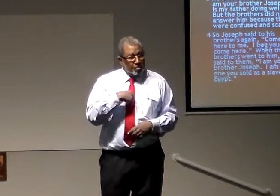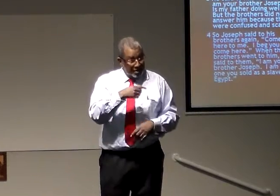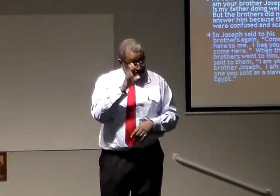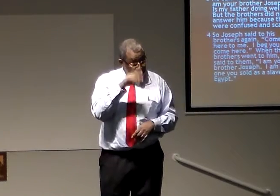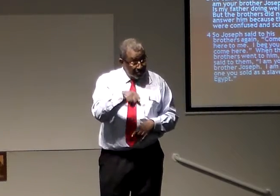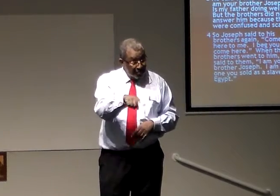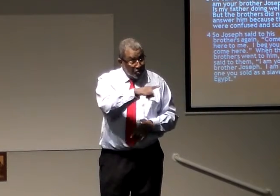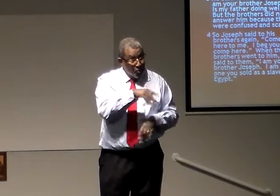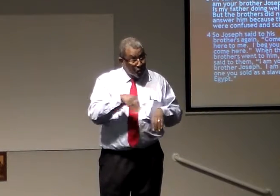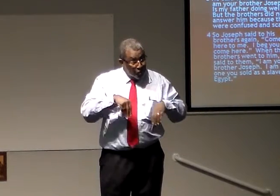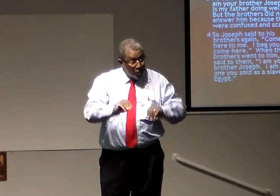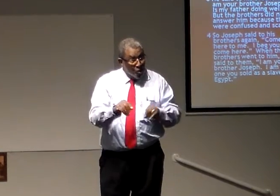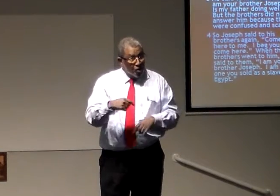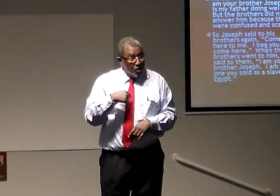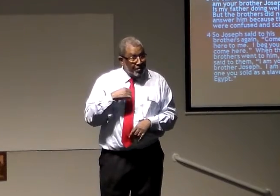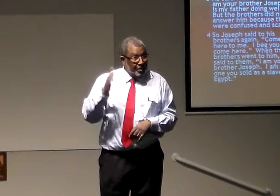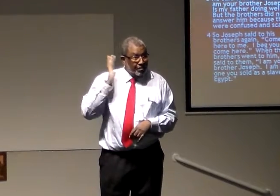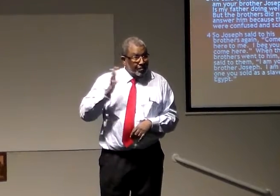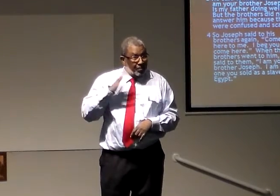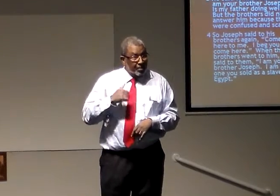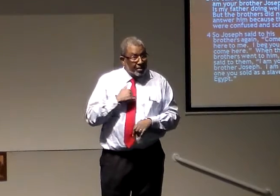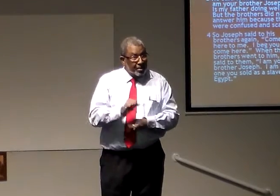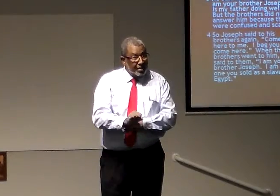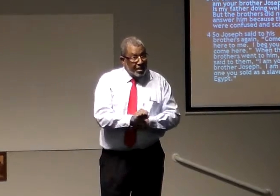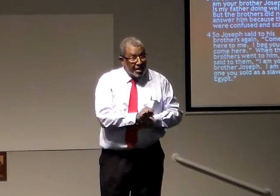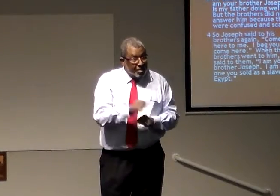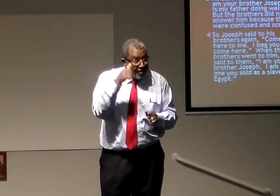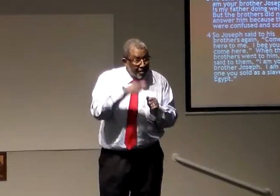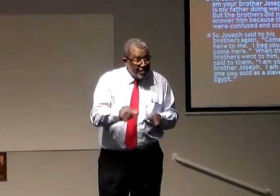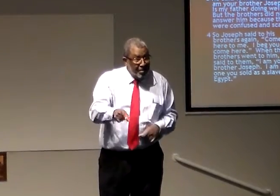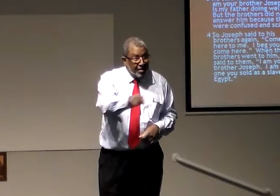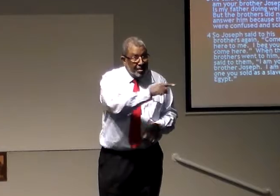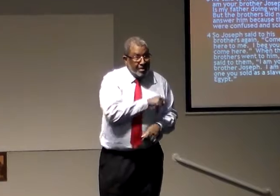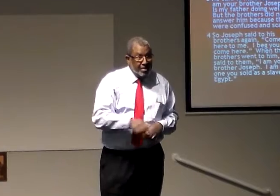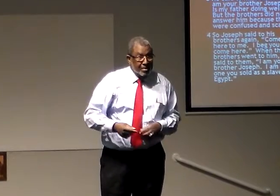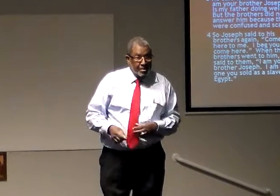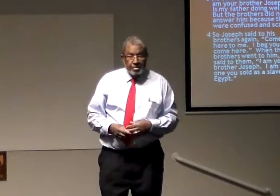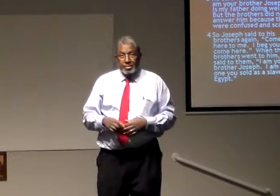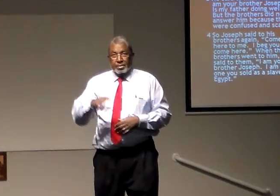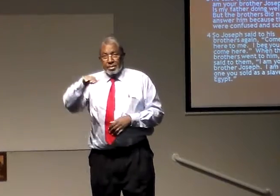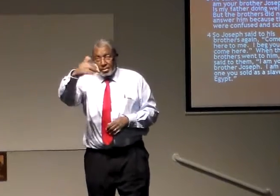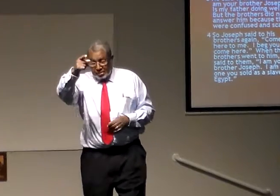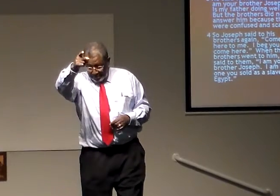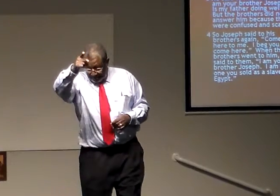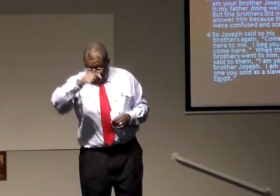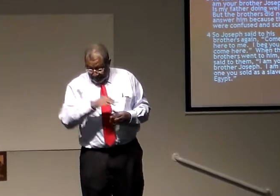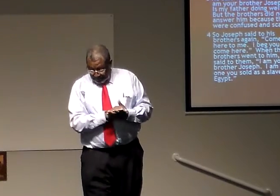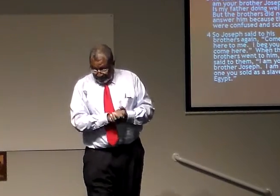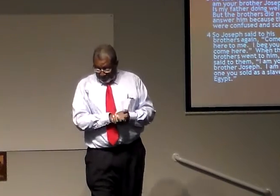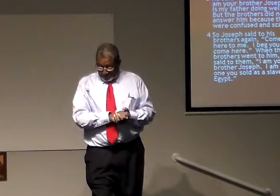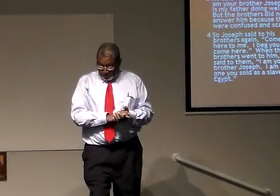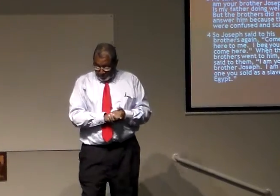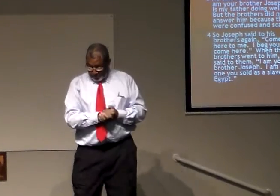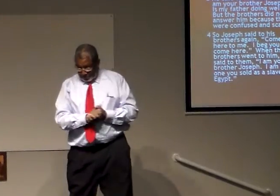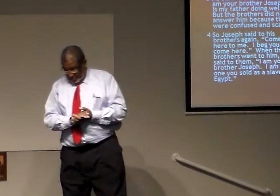whom you sold me to Egypt. I was a slave back then. Let's find out what happened.